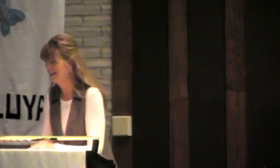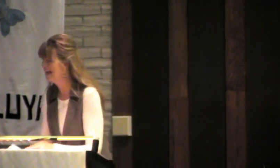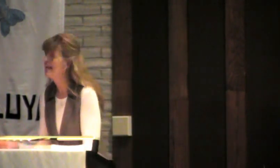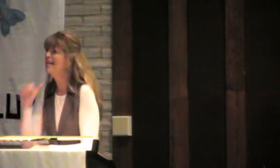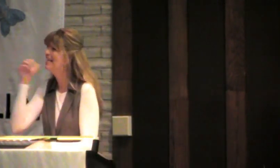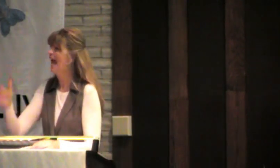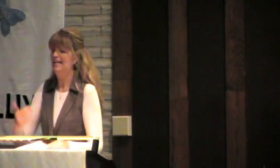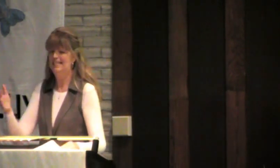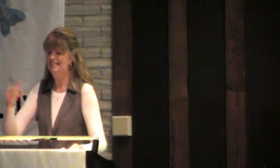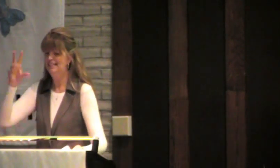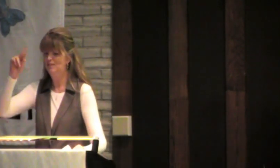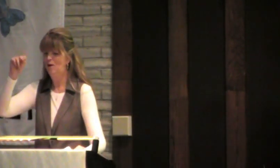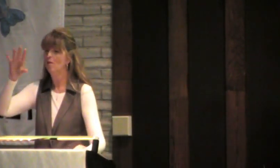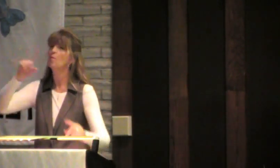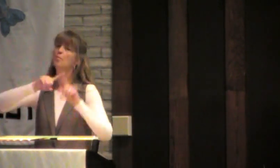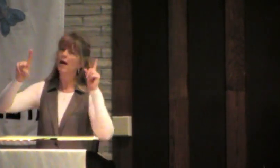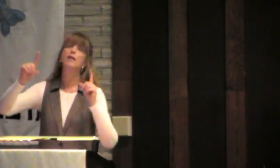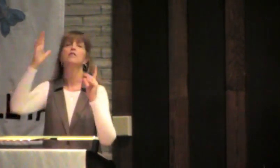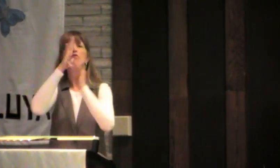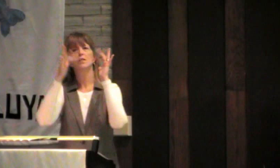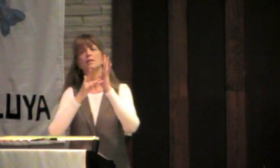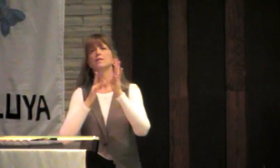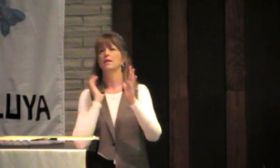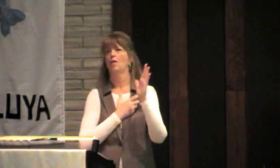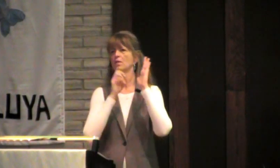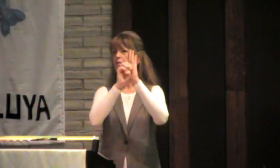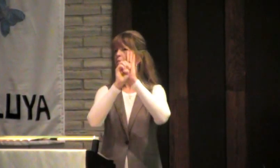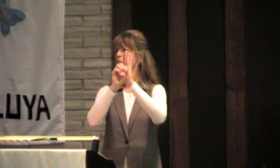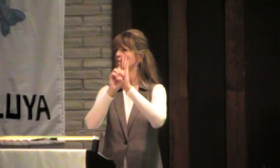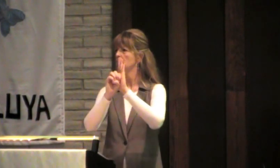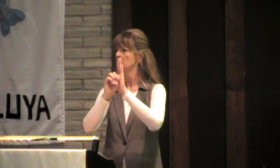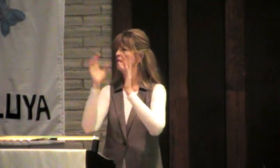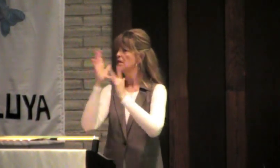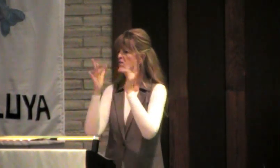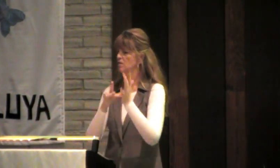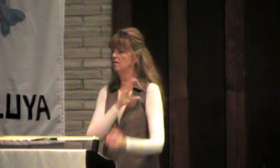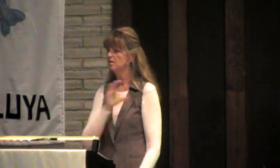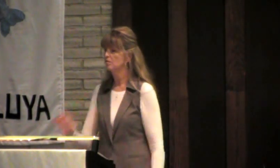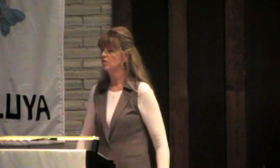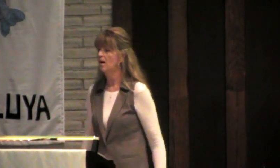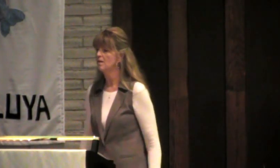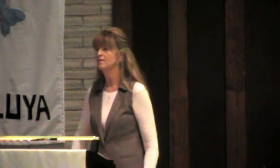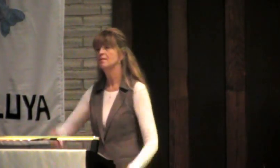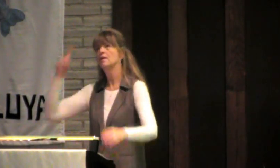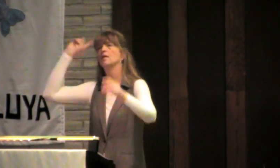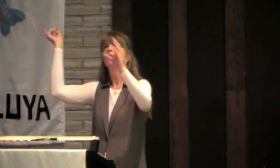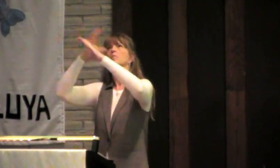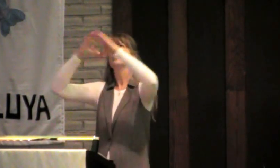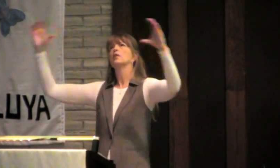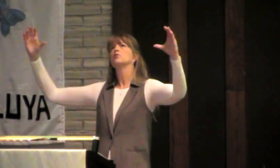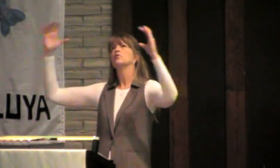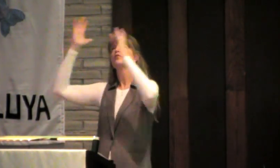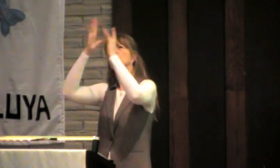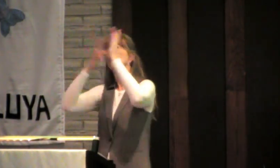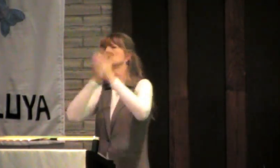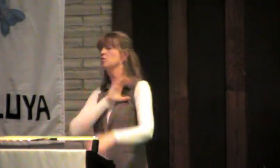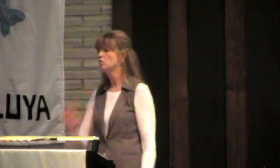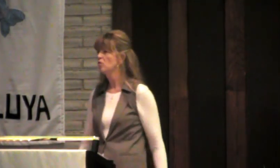us. It's not easy. But we need to set a Christian example. Like Jesus Christ, we need to